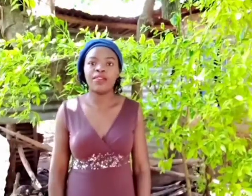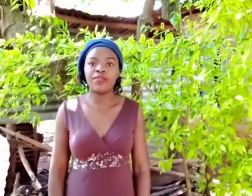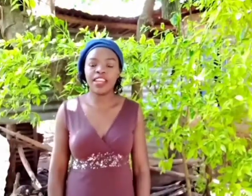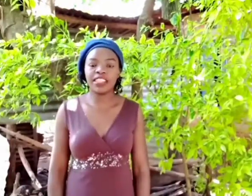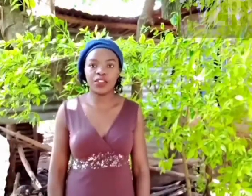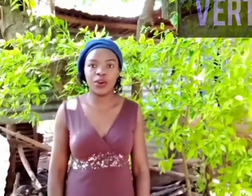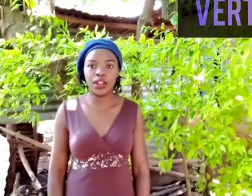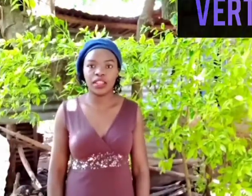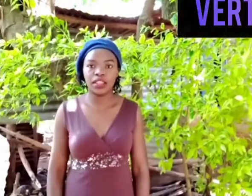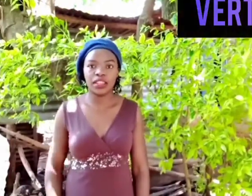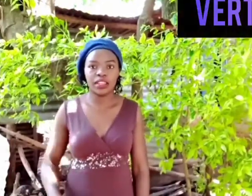Vertical,